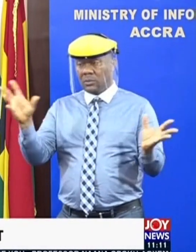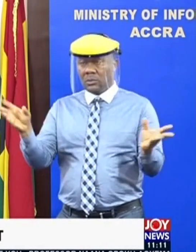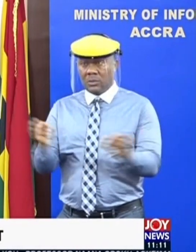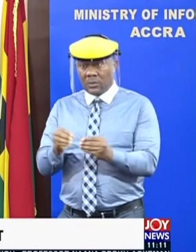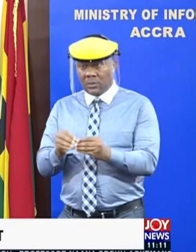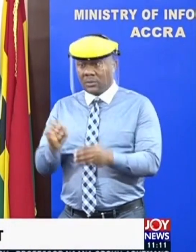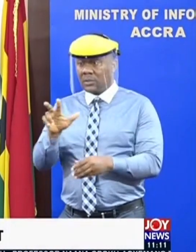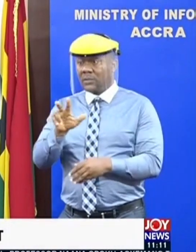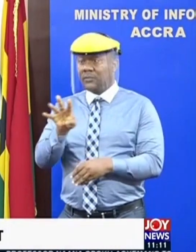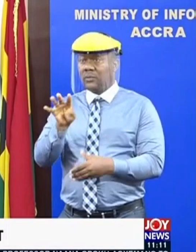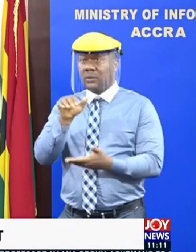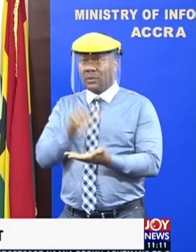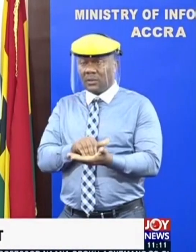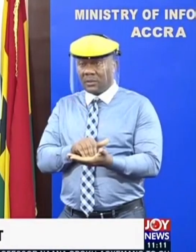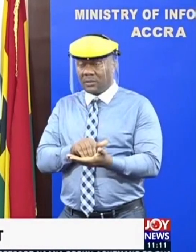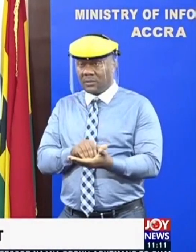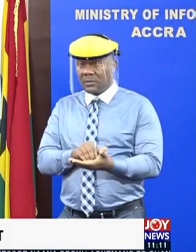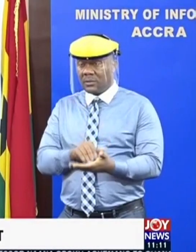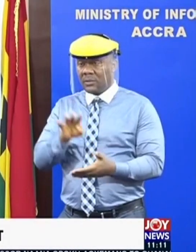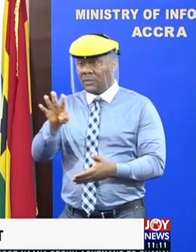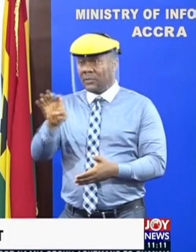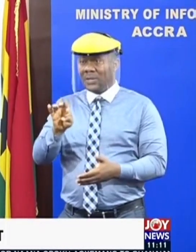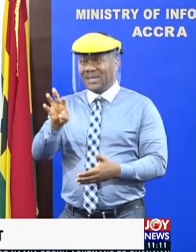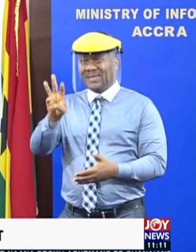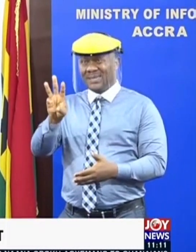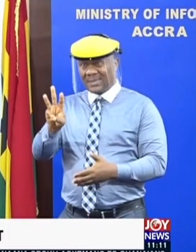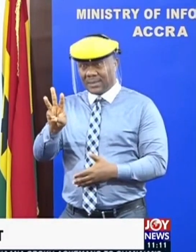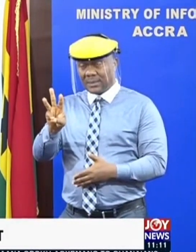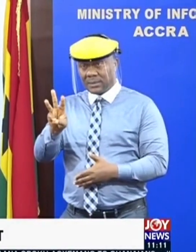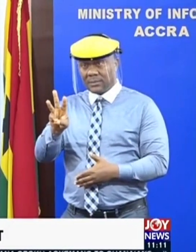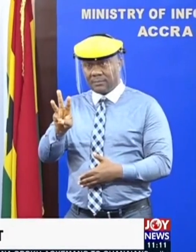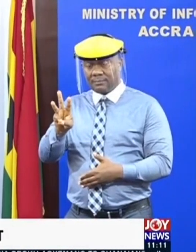of 34,406 cases.